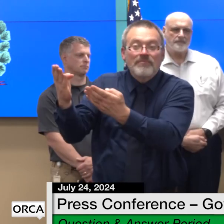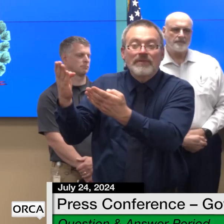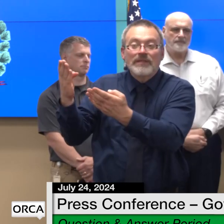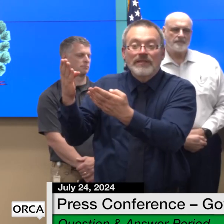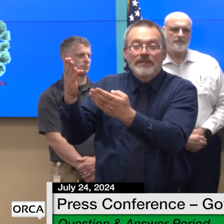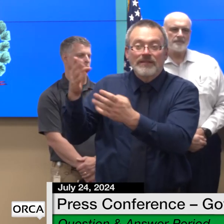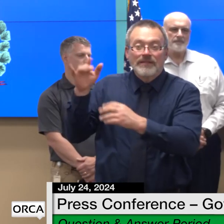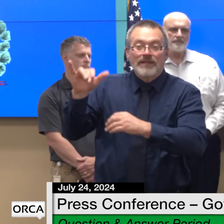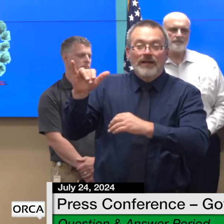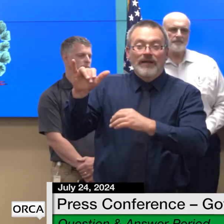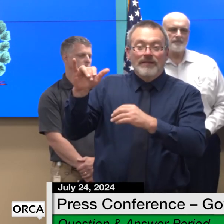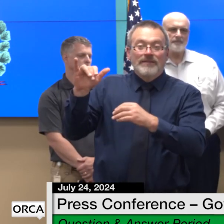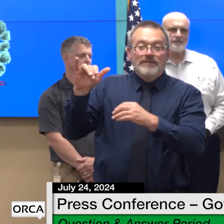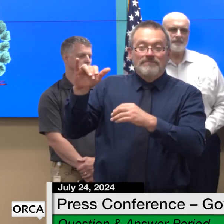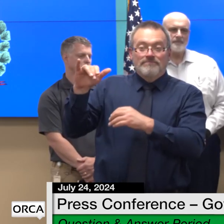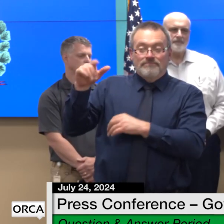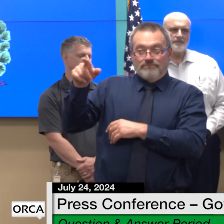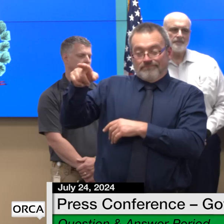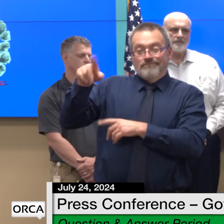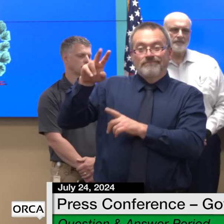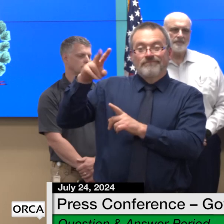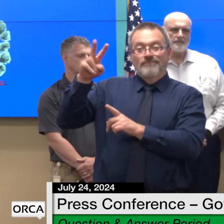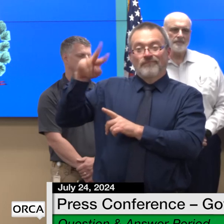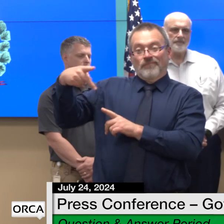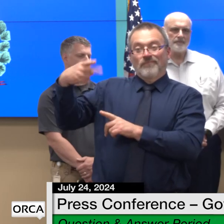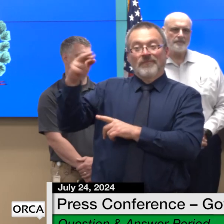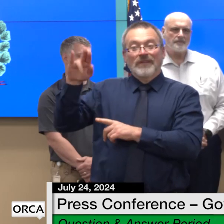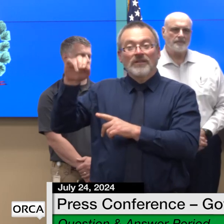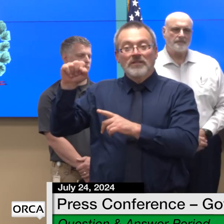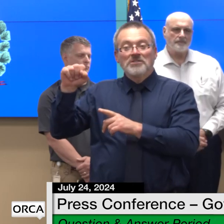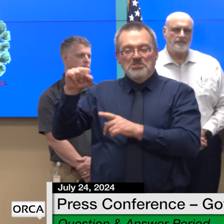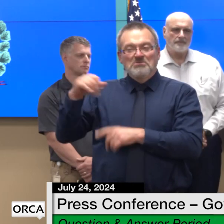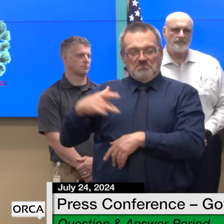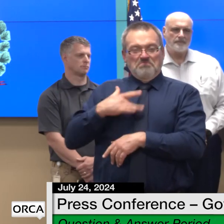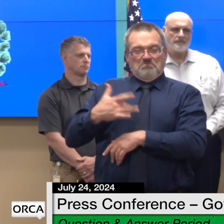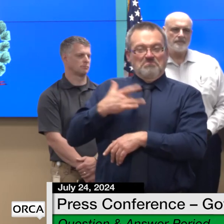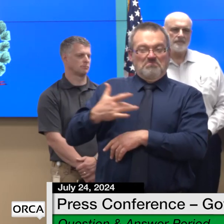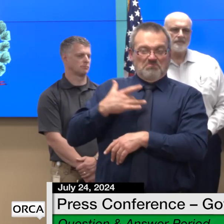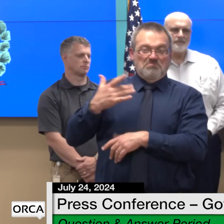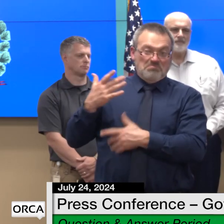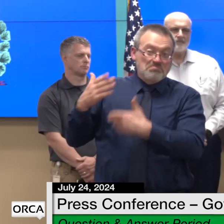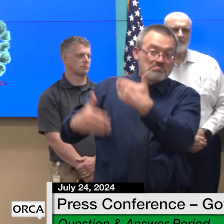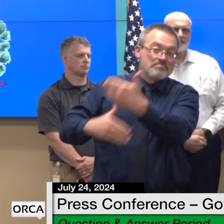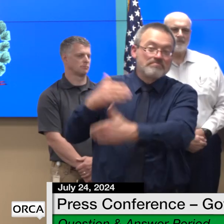the VP. It sounds as though that's going to happen. There's momentum there.